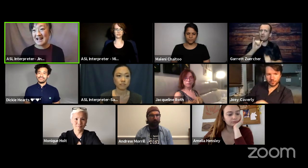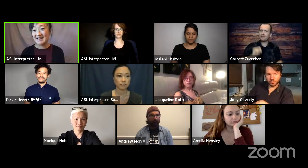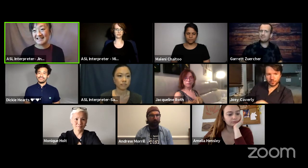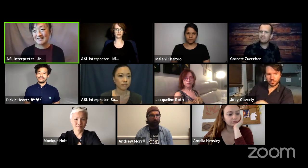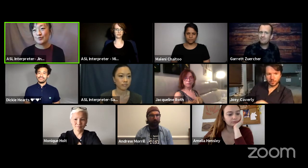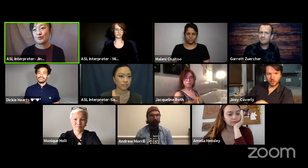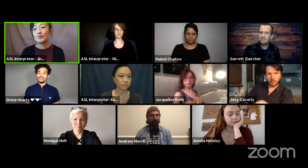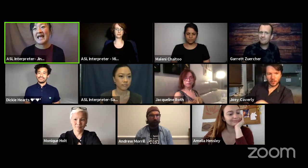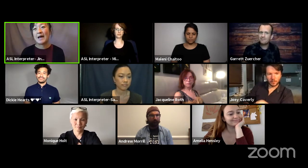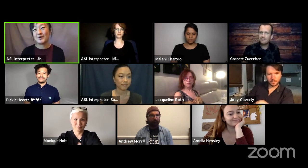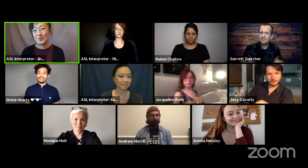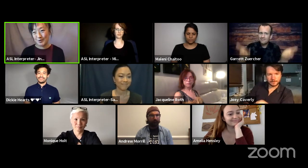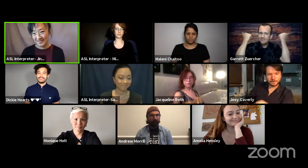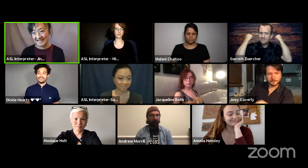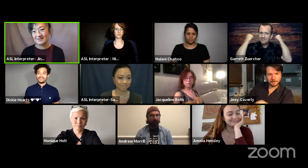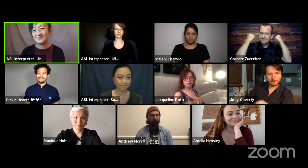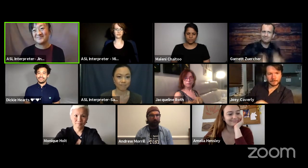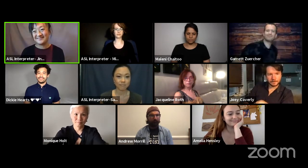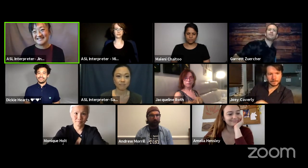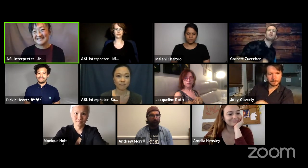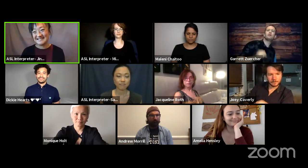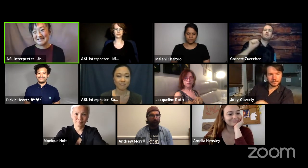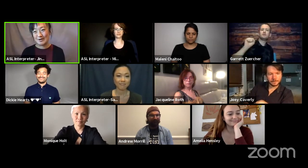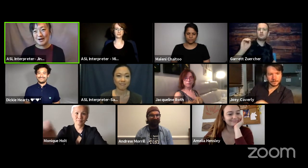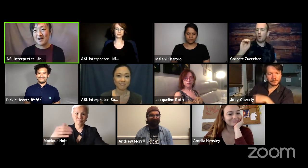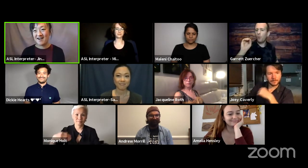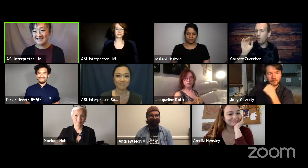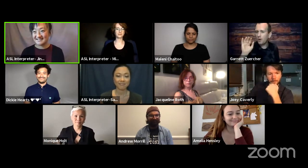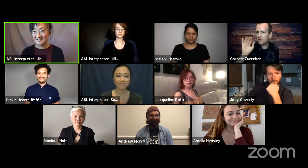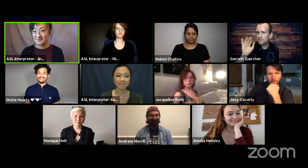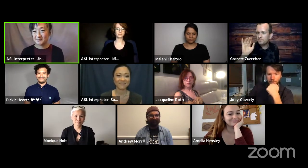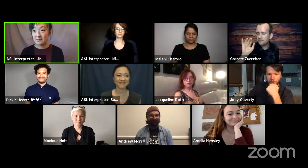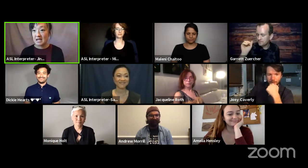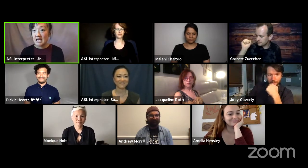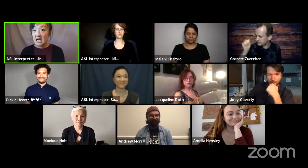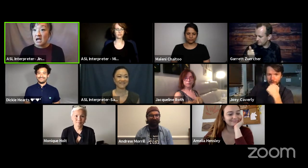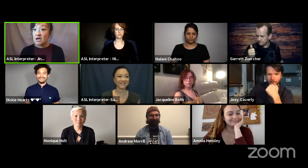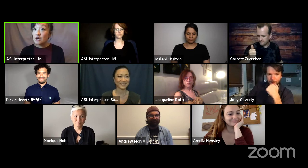communication modality, we will be happy to work with it. So come on.